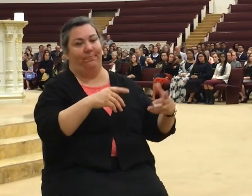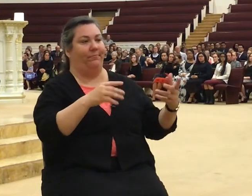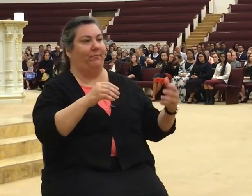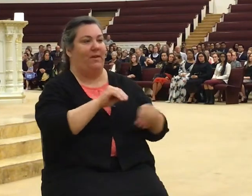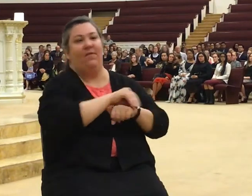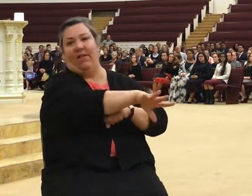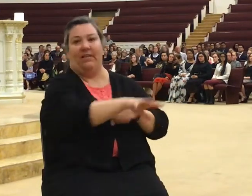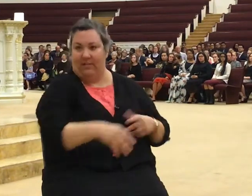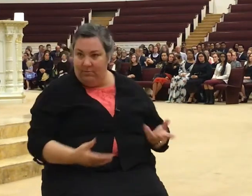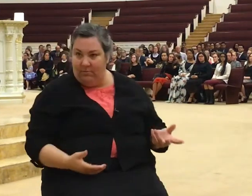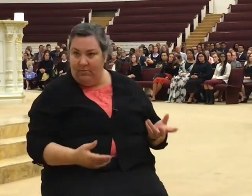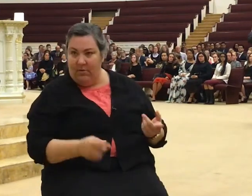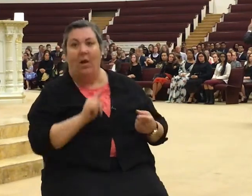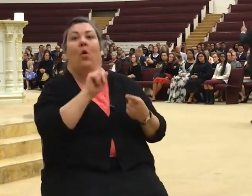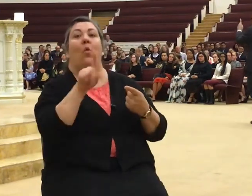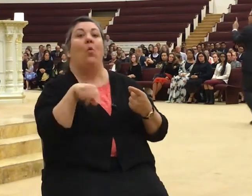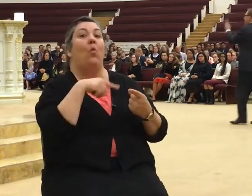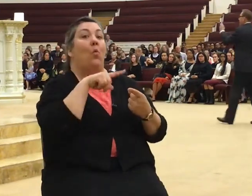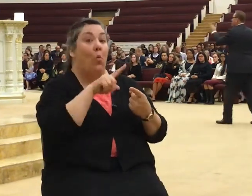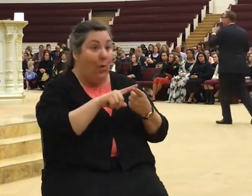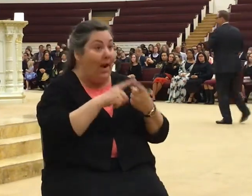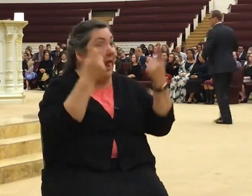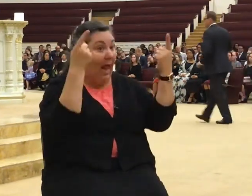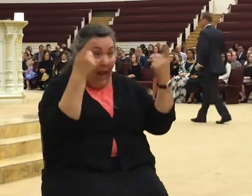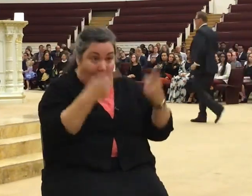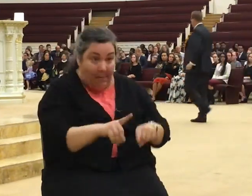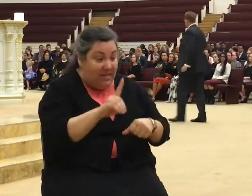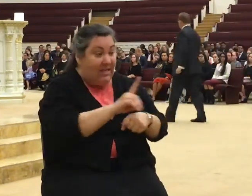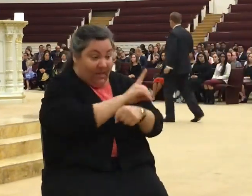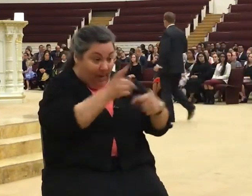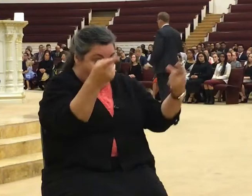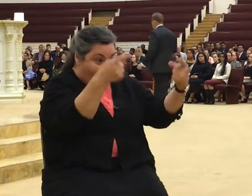Because the moment that happens, people take sides.